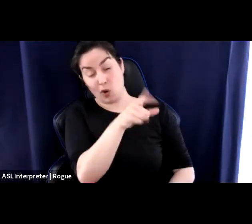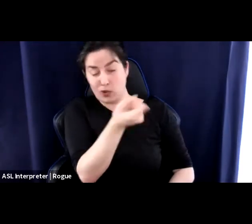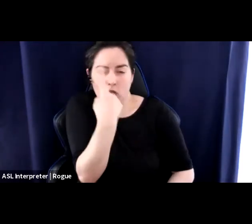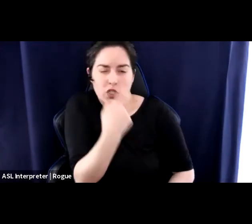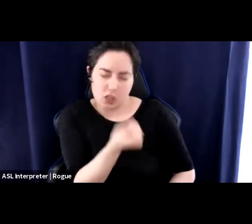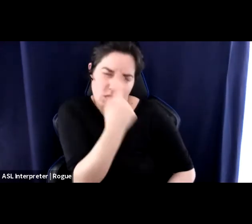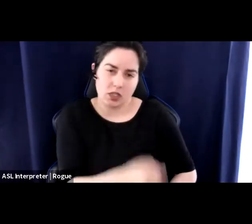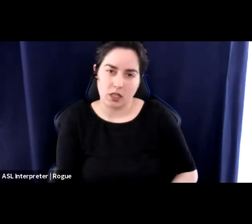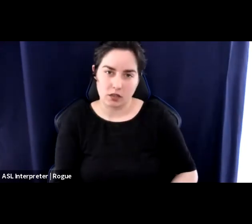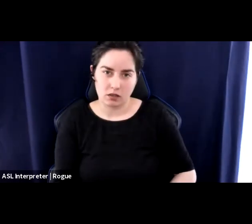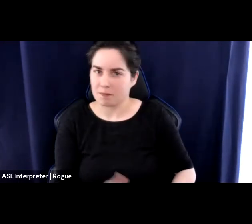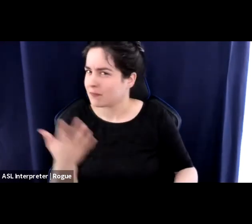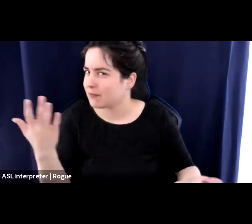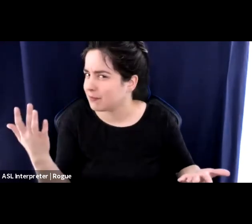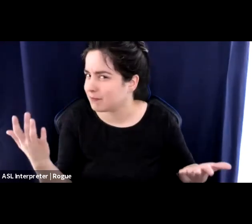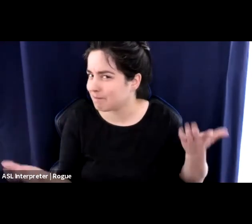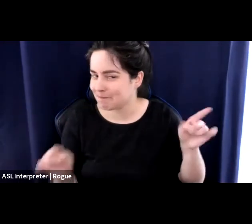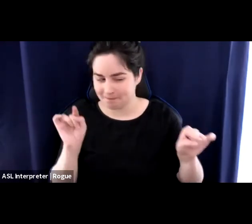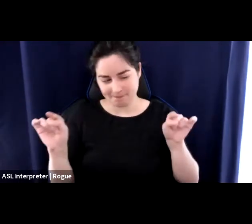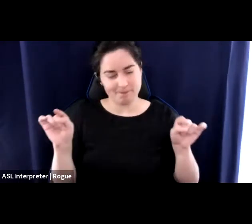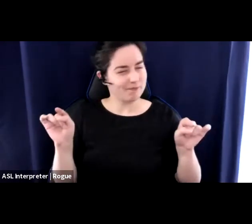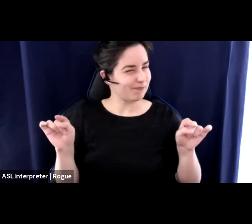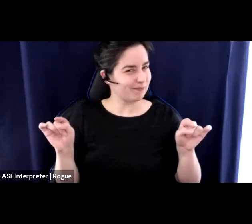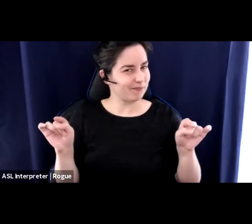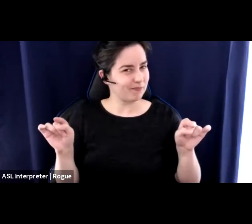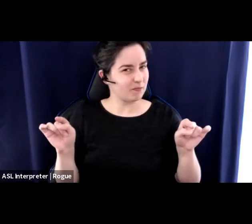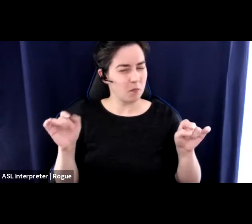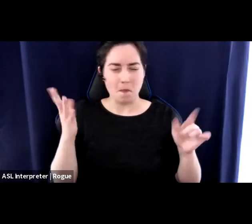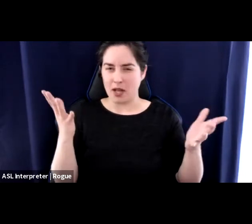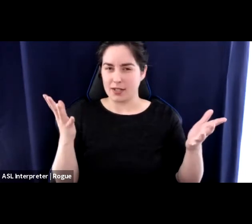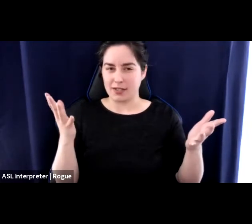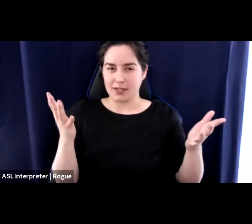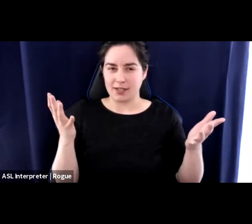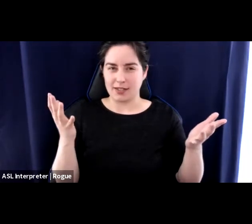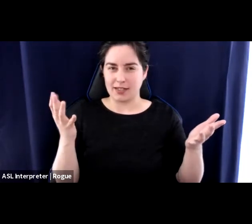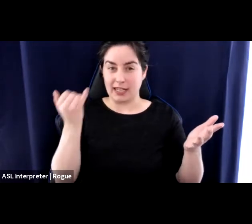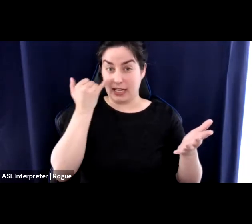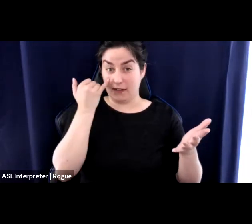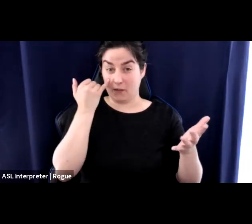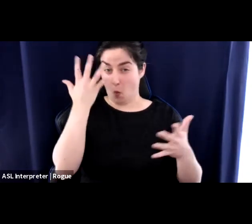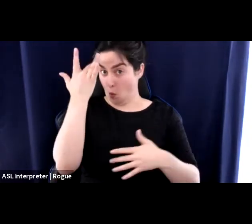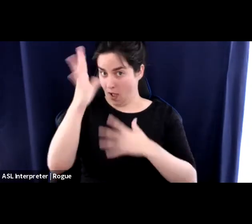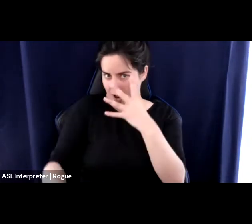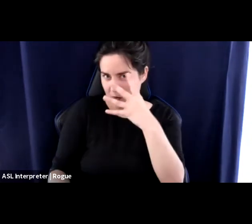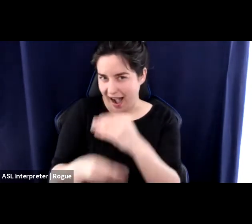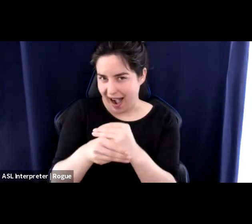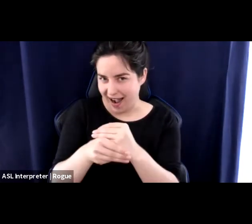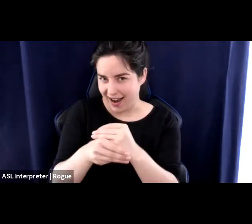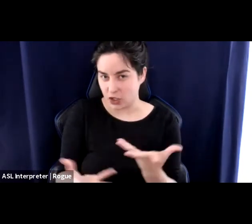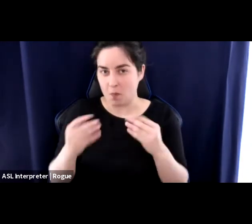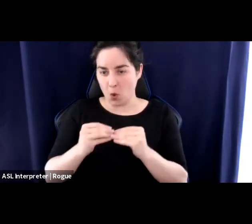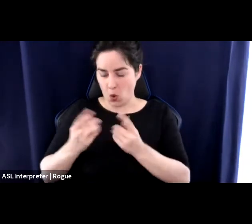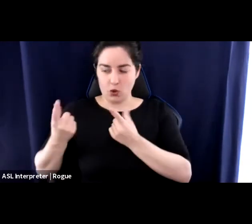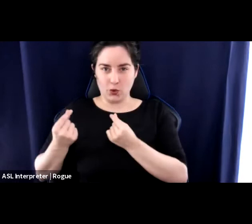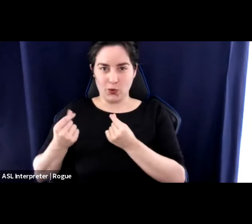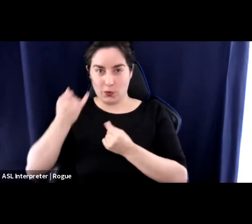already. And if you look at why these extra steps are being imposed on adults